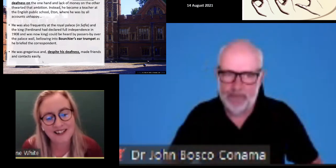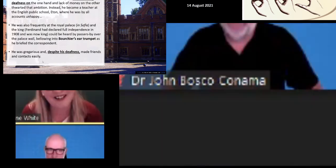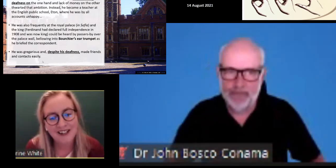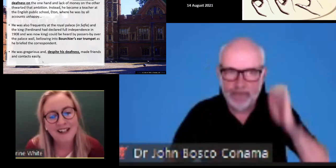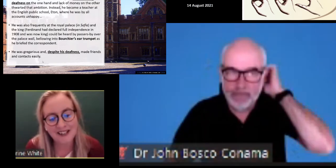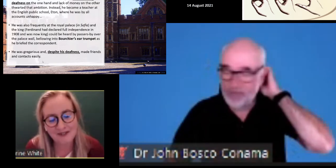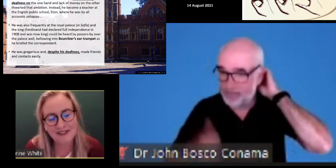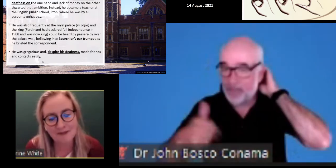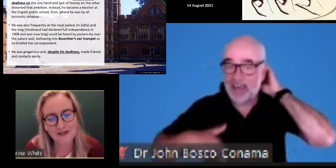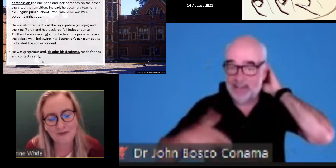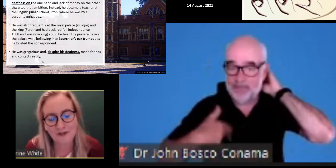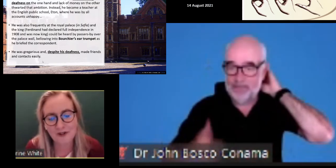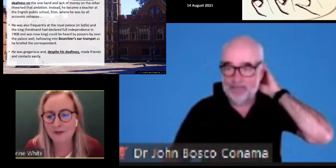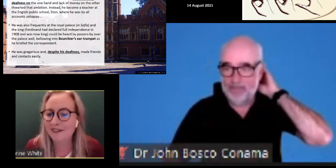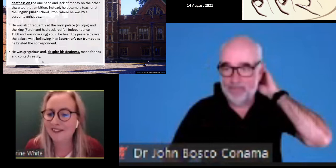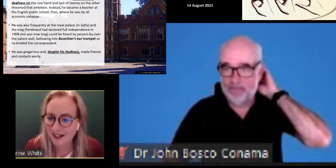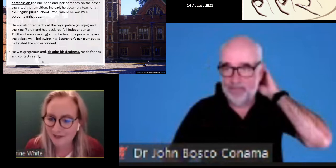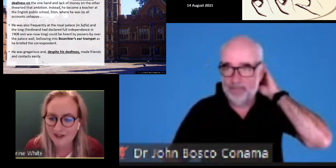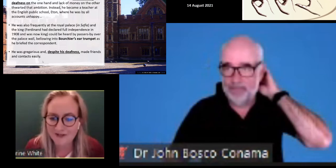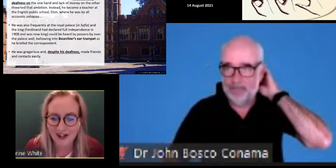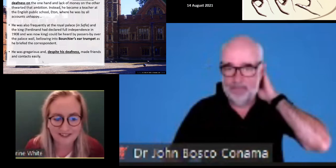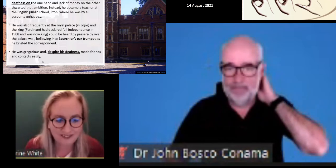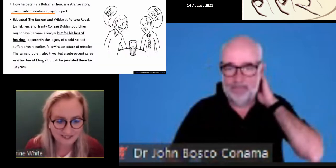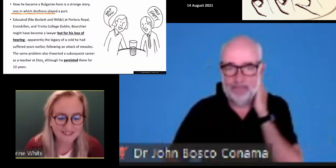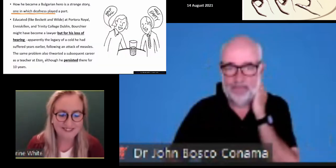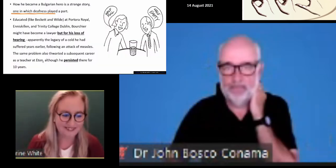personality that he was able to approach people? That we don't know.